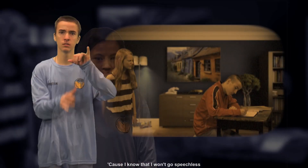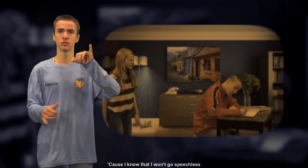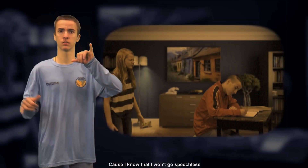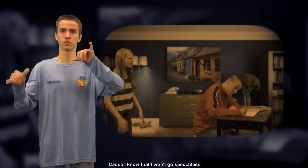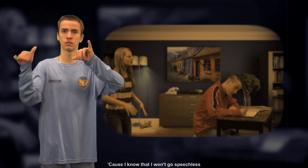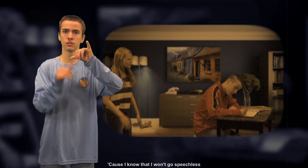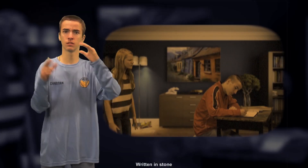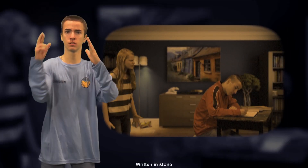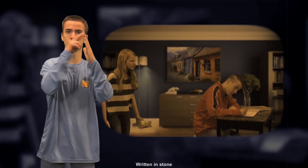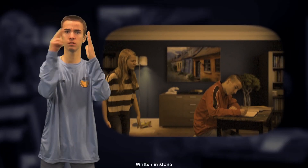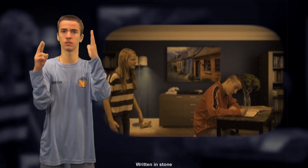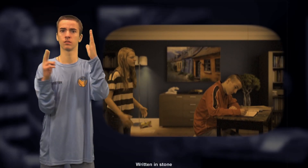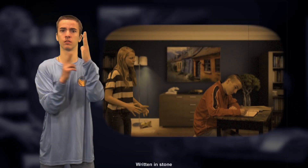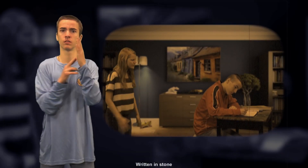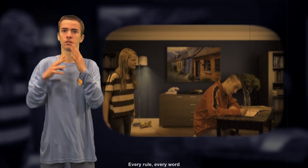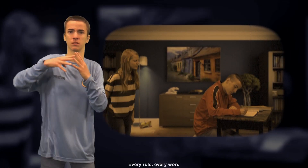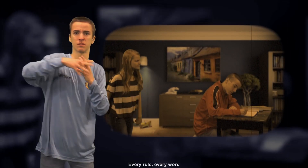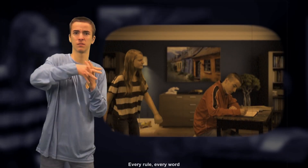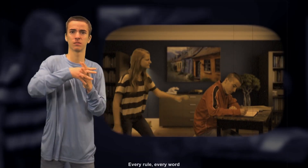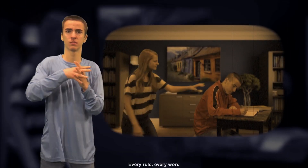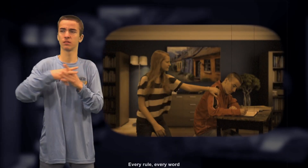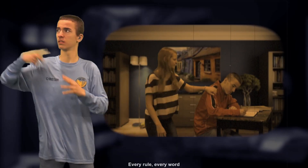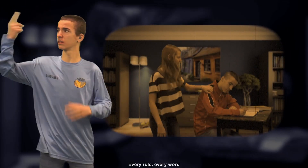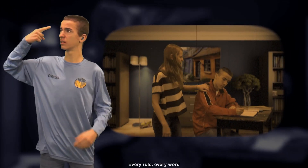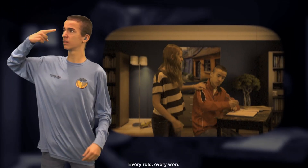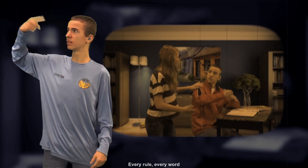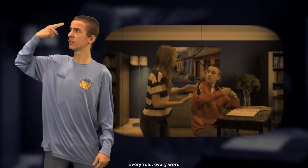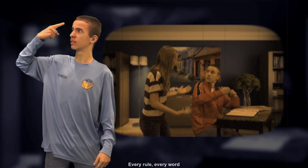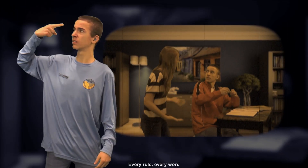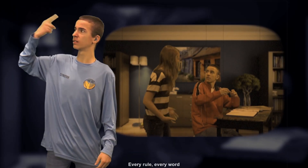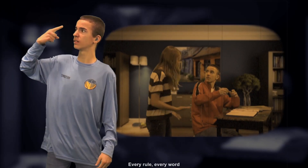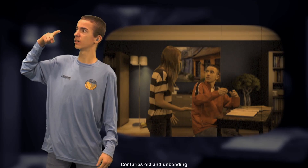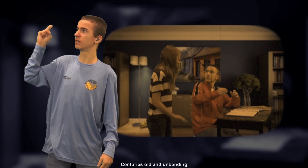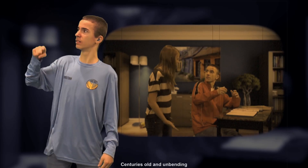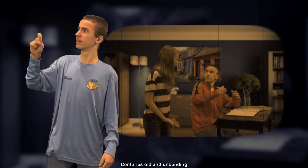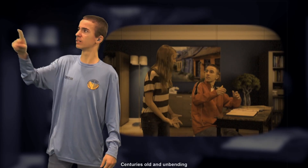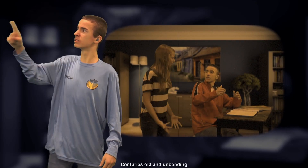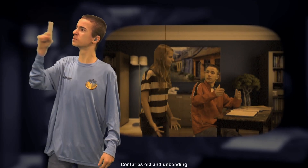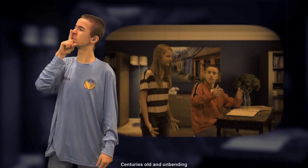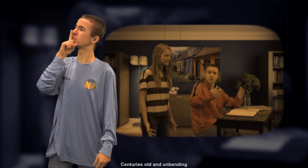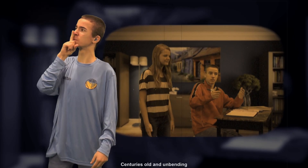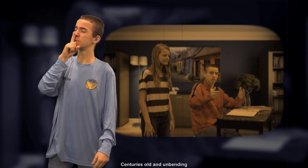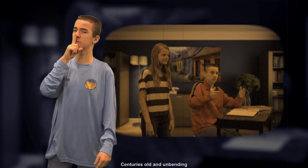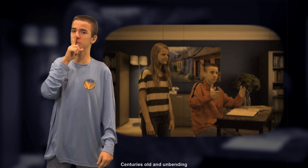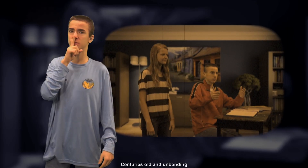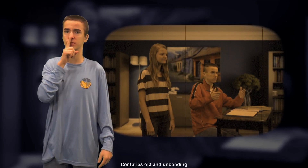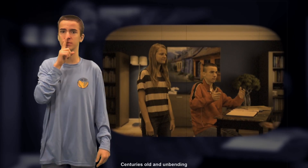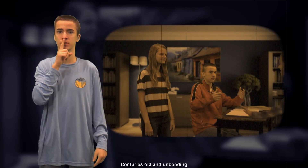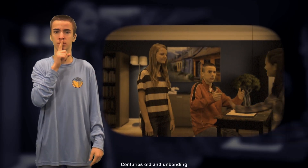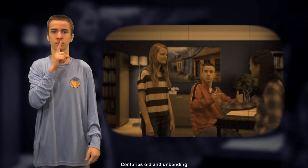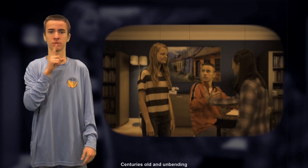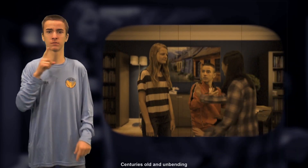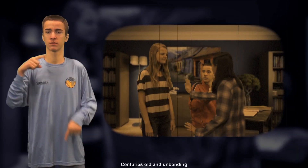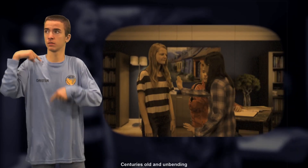Wind in stone, every rule, every word Centuries old and unbending